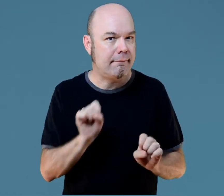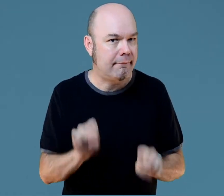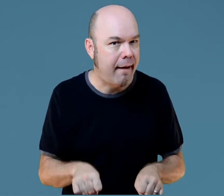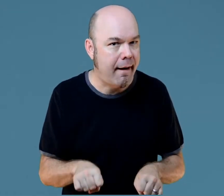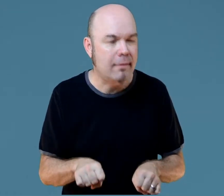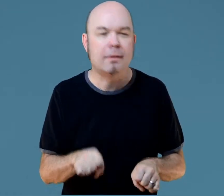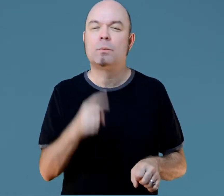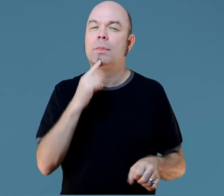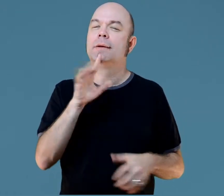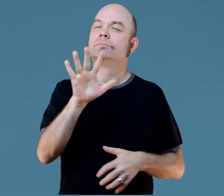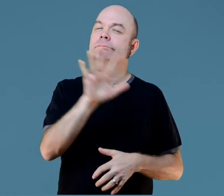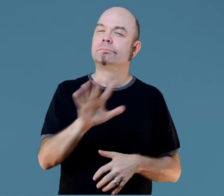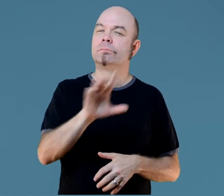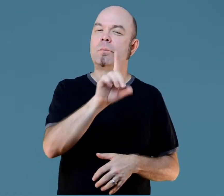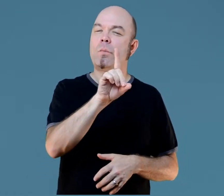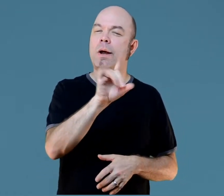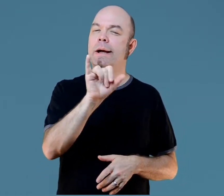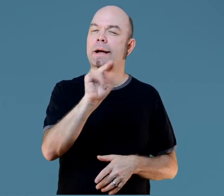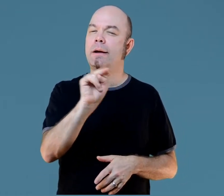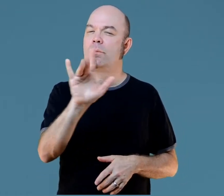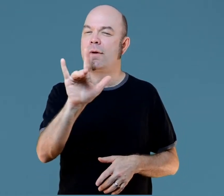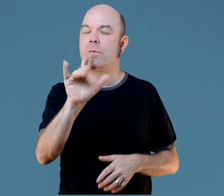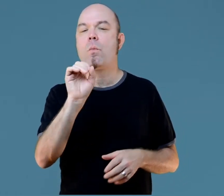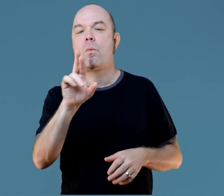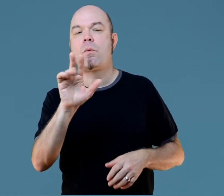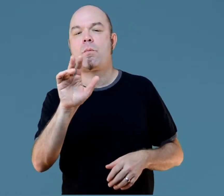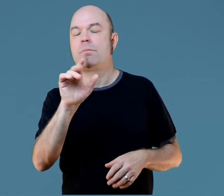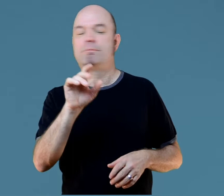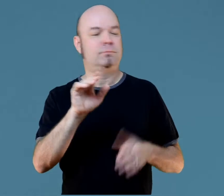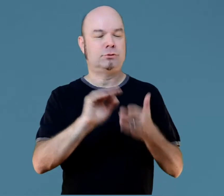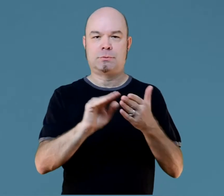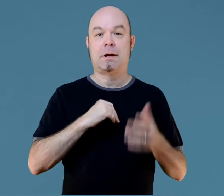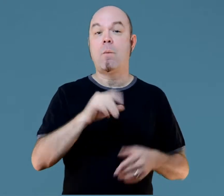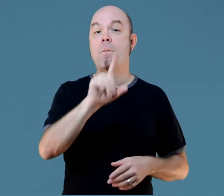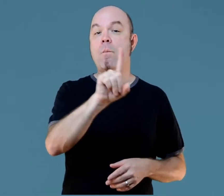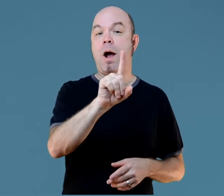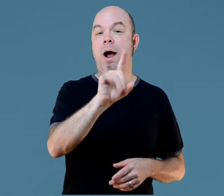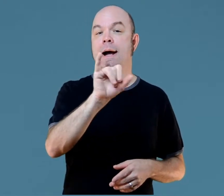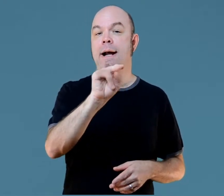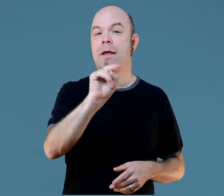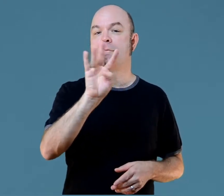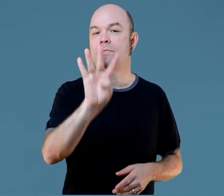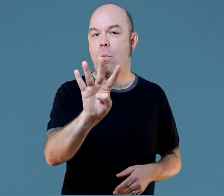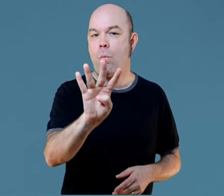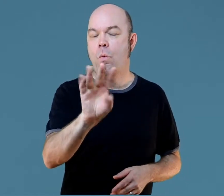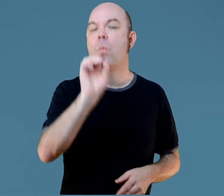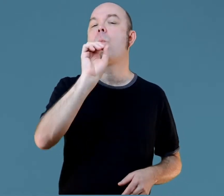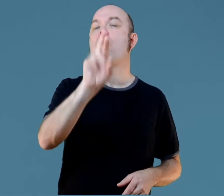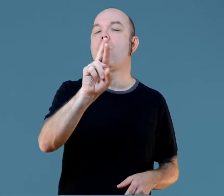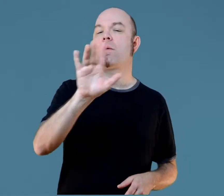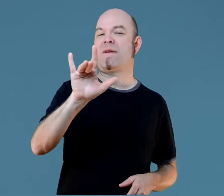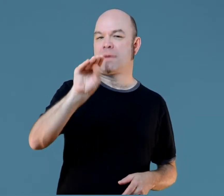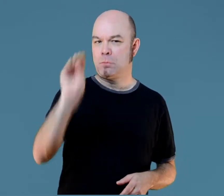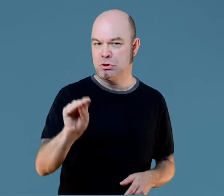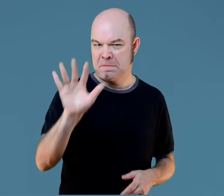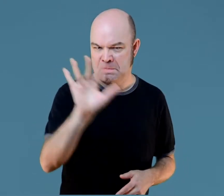it's more likely that you will become deaf. It's about 1 in 4, or